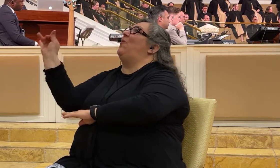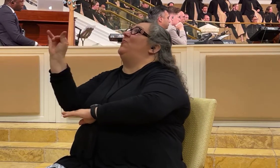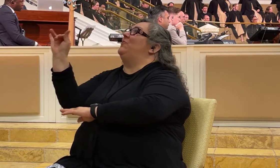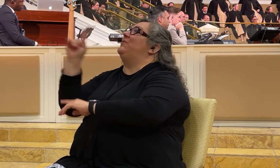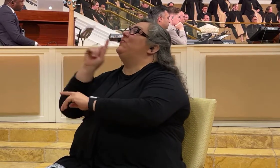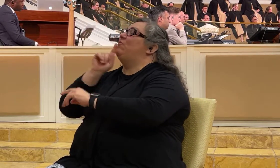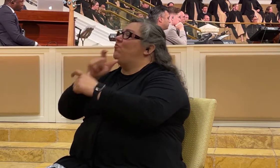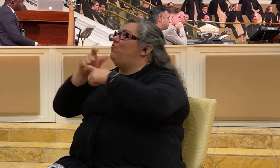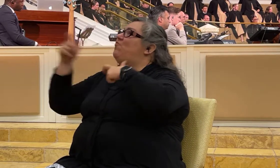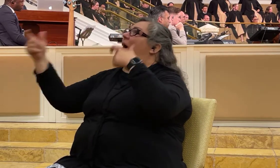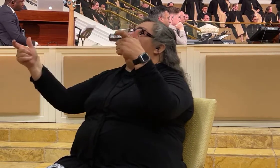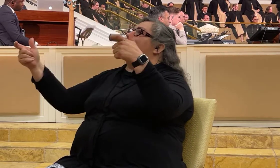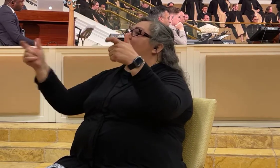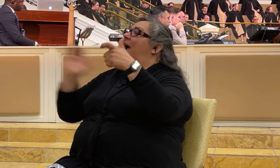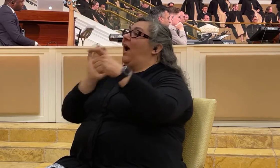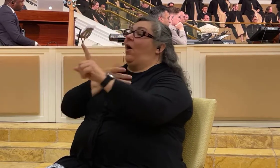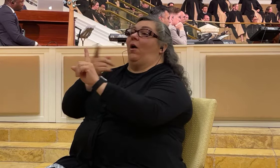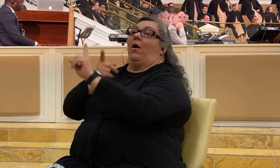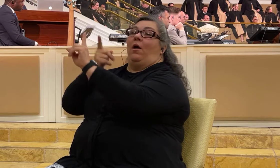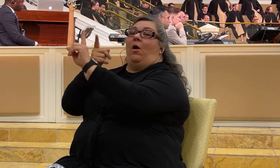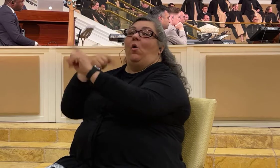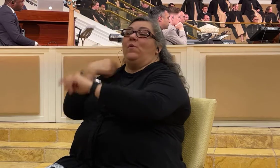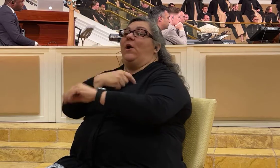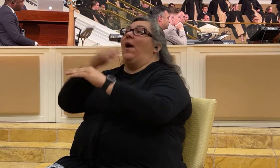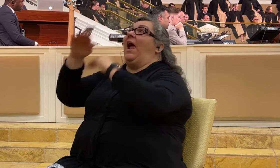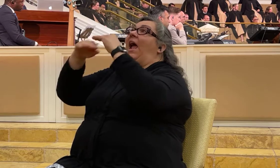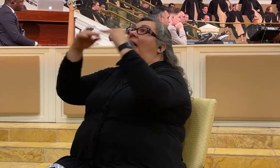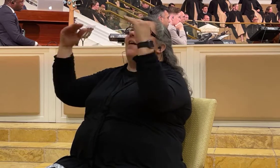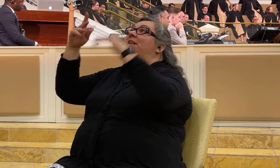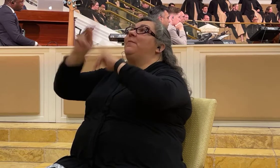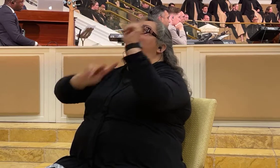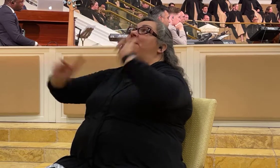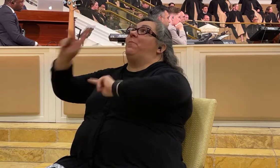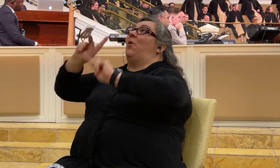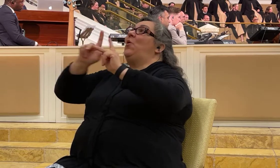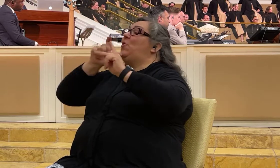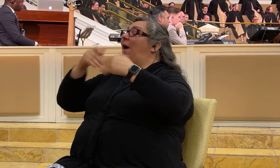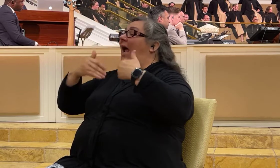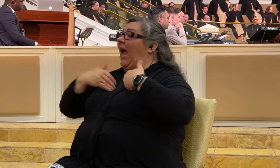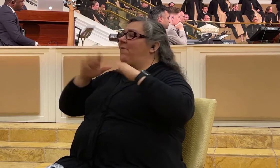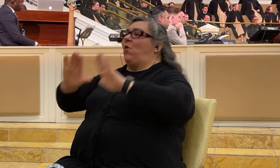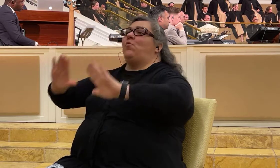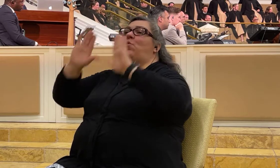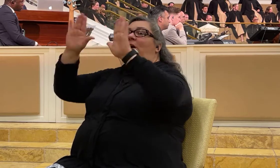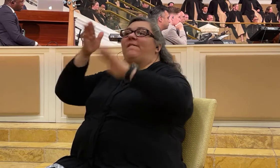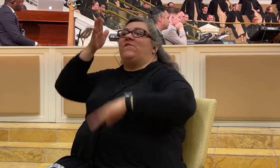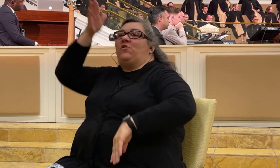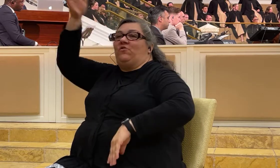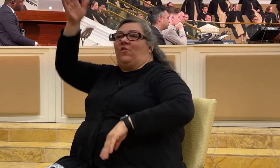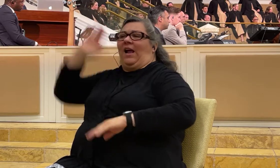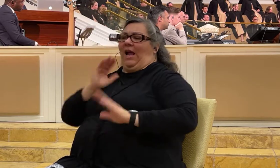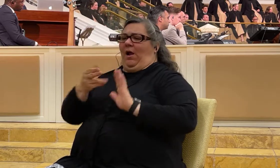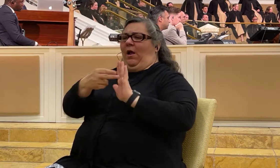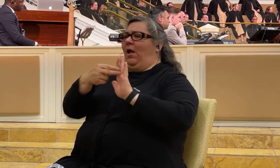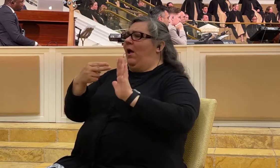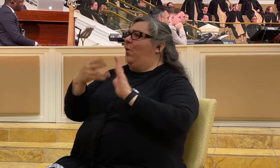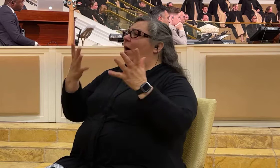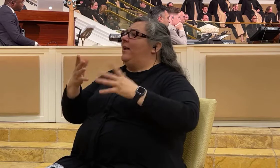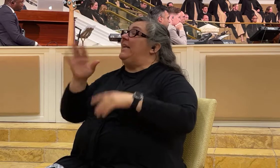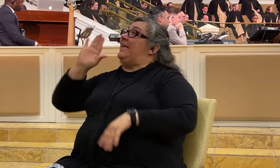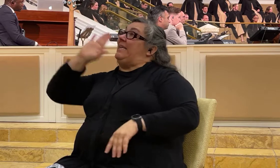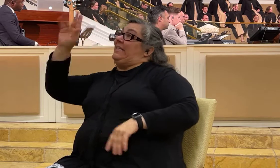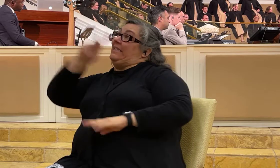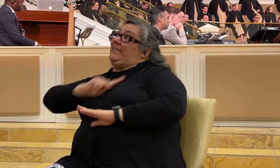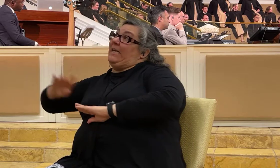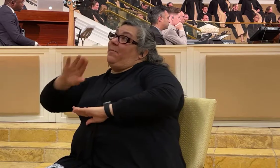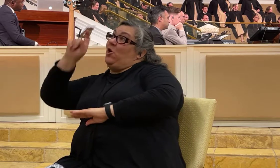then our mantra is, we are heavenly people with a great future. And then our mantra is that his kingdom